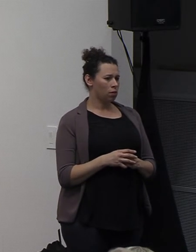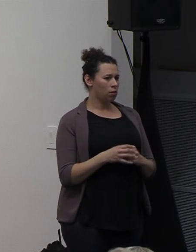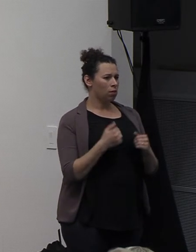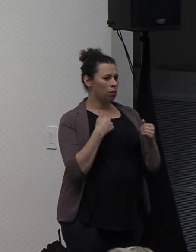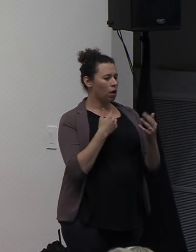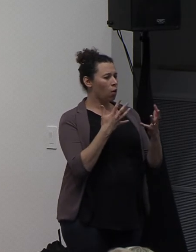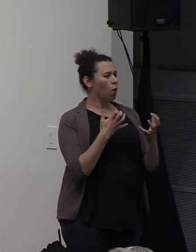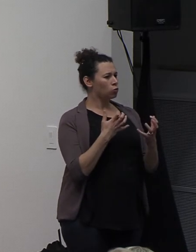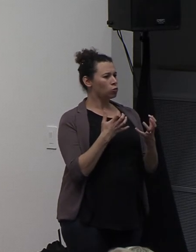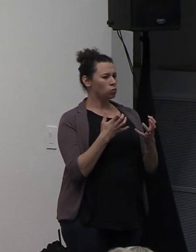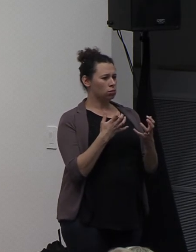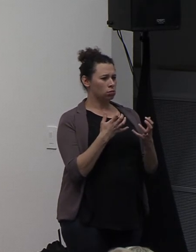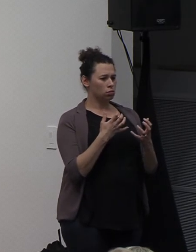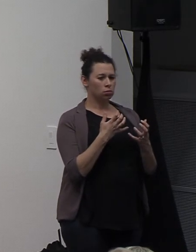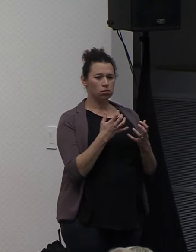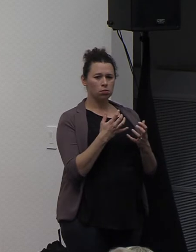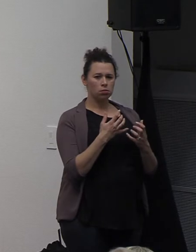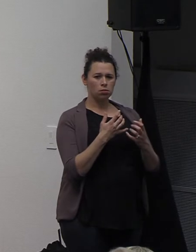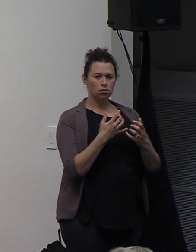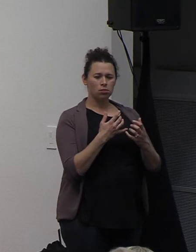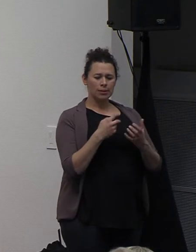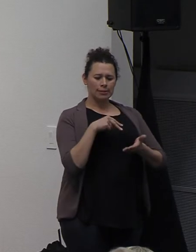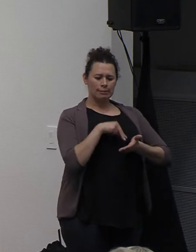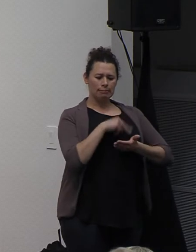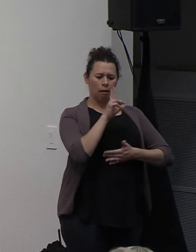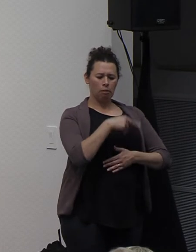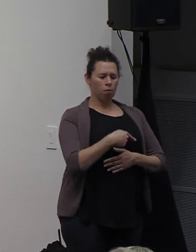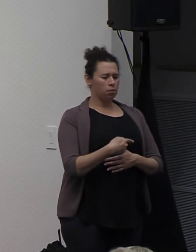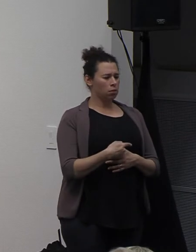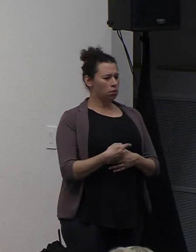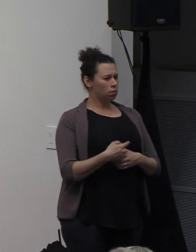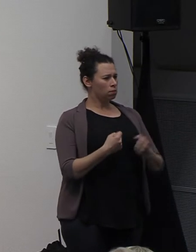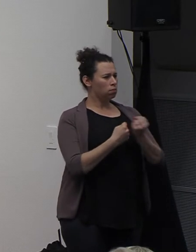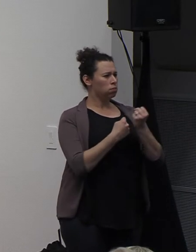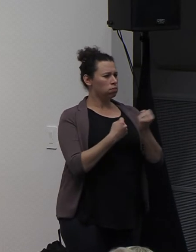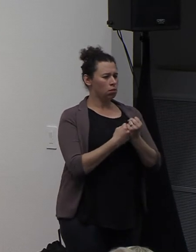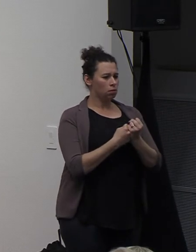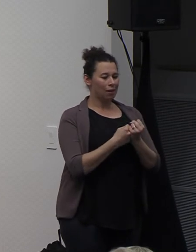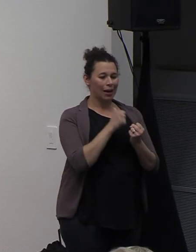bystander, you know? And that is my motivation for do that, you know?